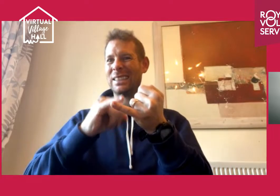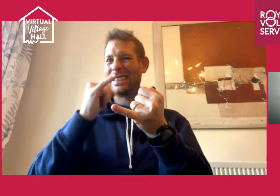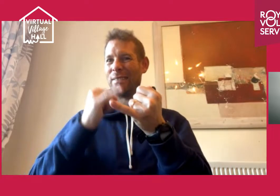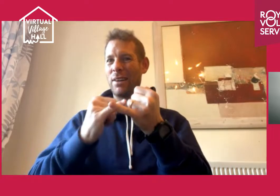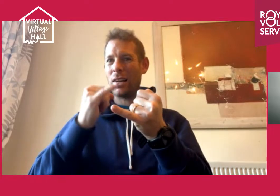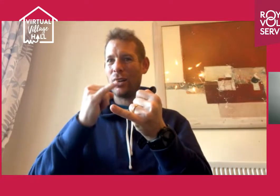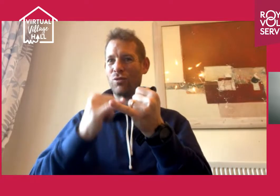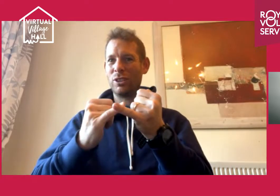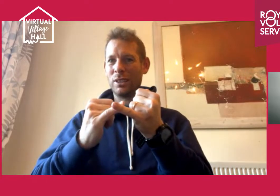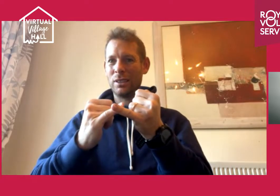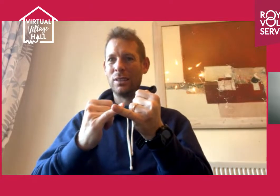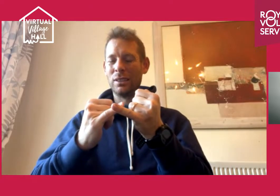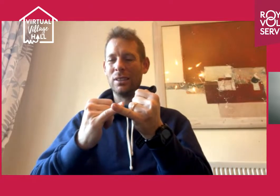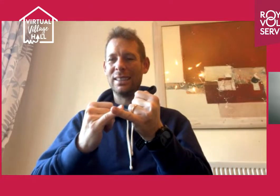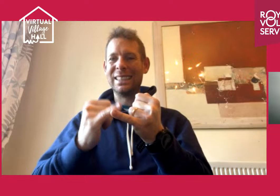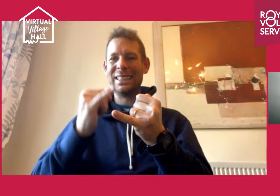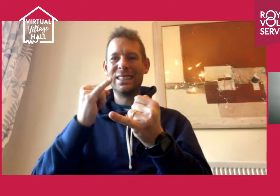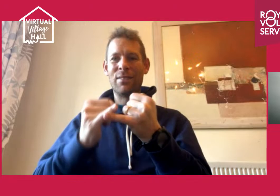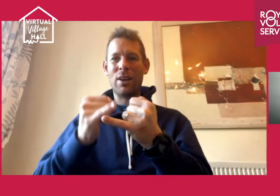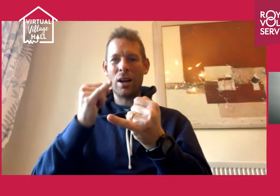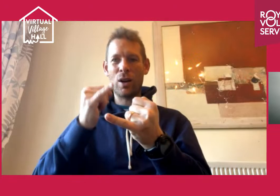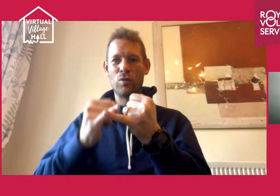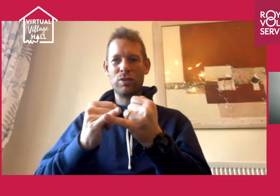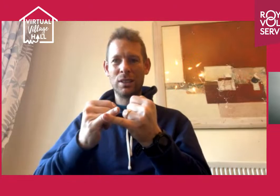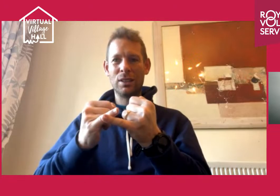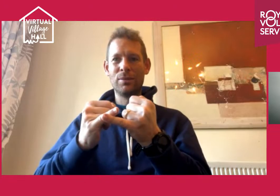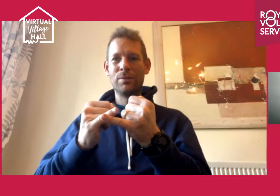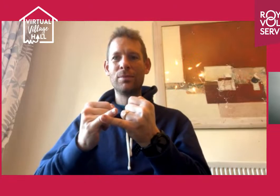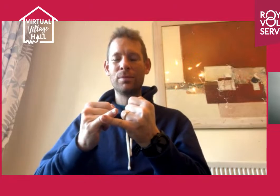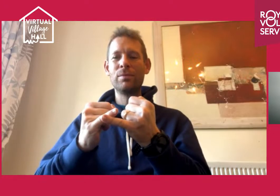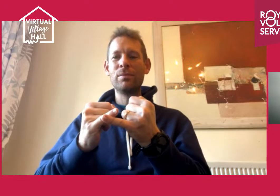So that's what we signed, just S for safari. Safari.